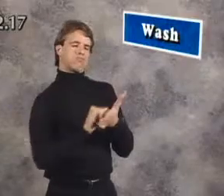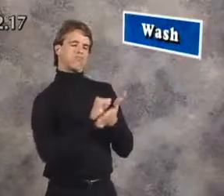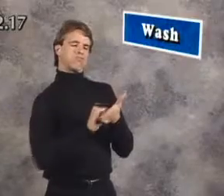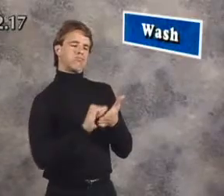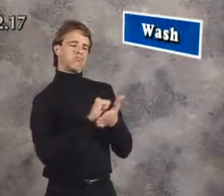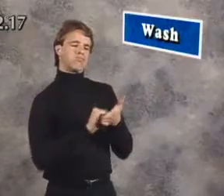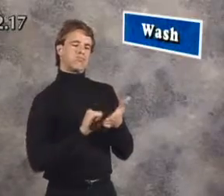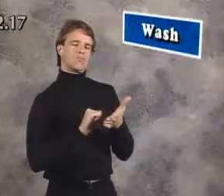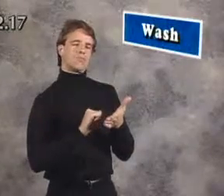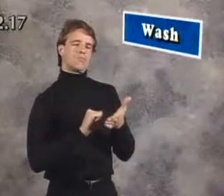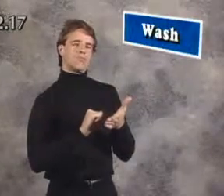Wash.